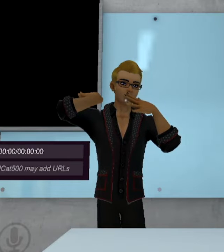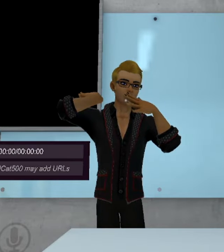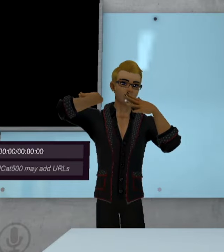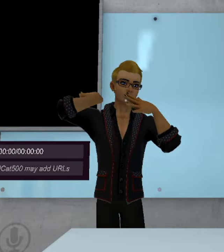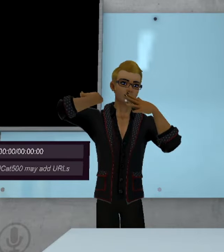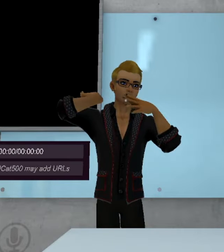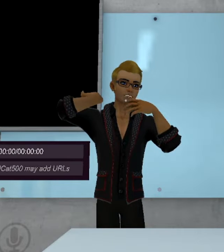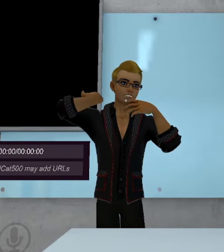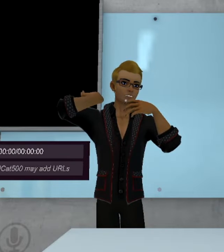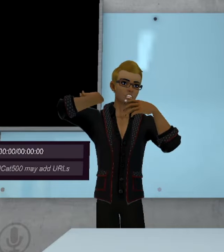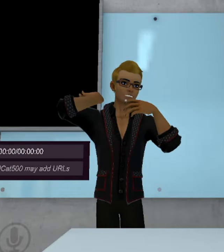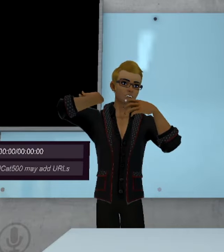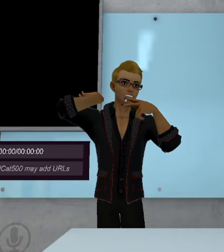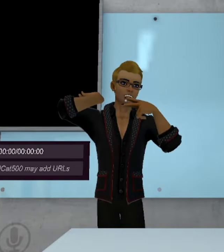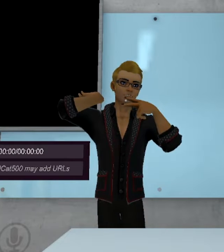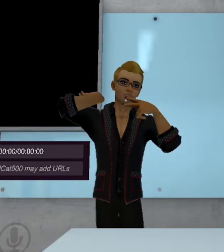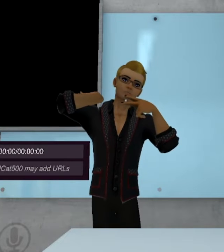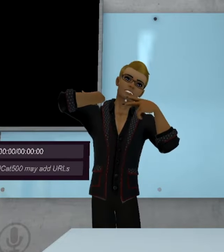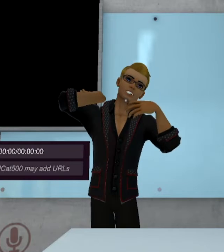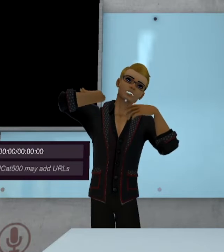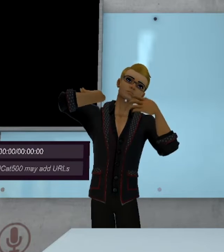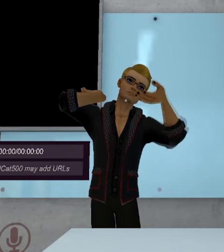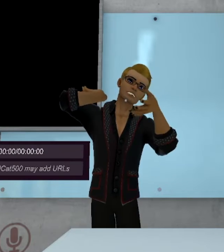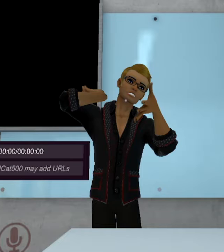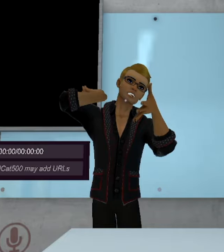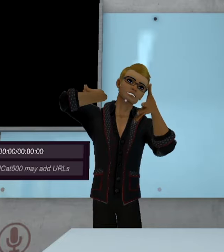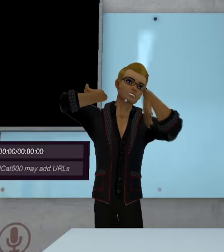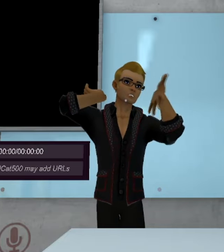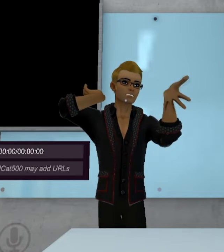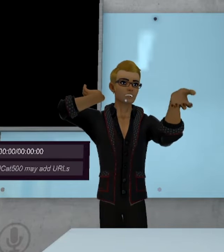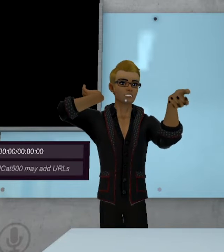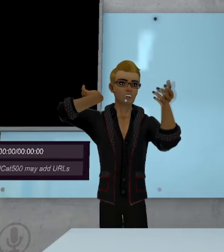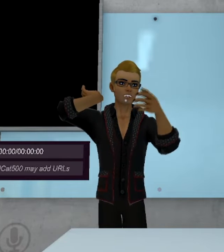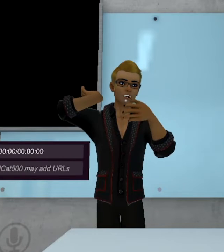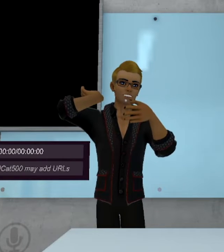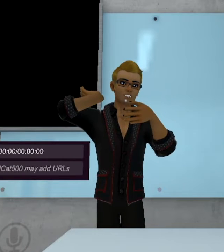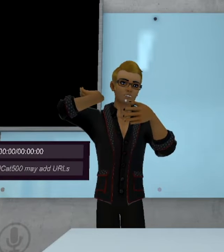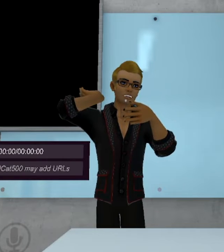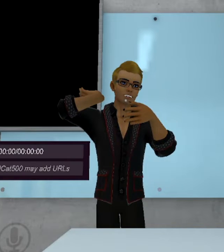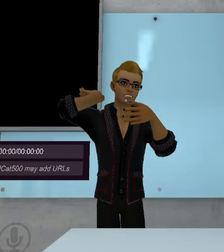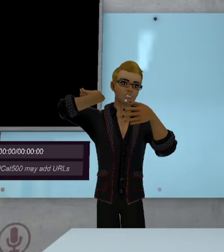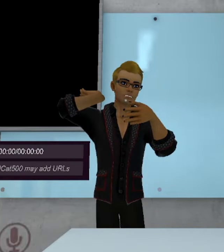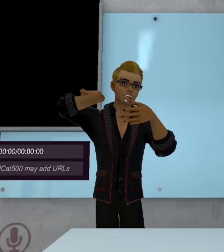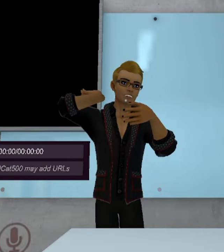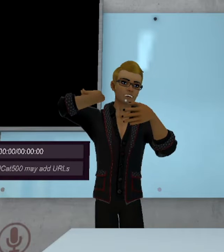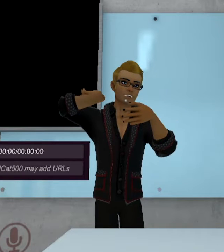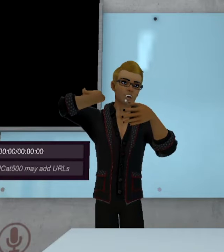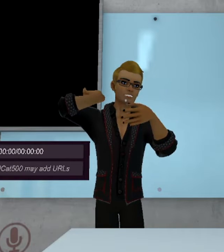share some of his food. Of course, he shares his food, but he doesn't like it when his food's taken. You know, he likes to